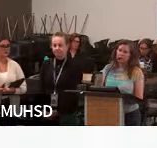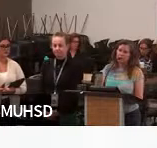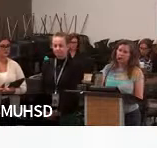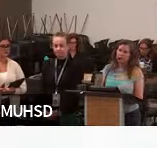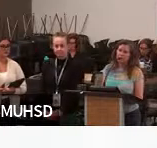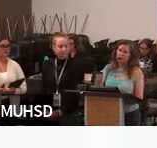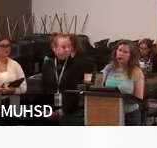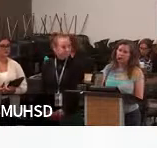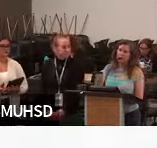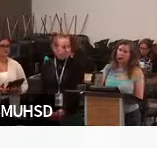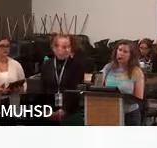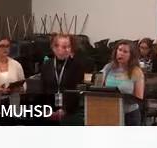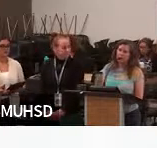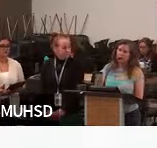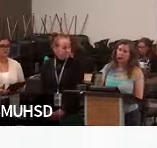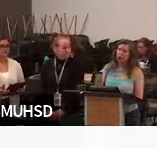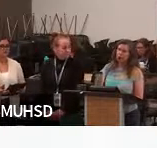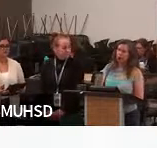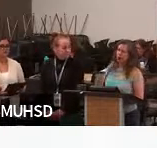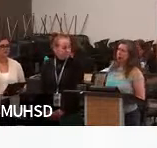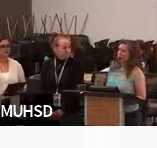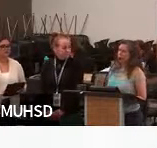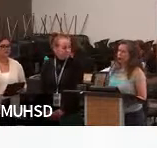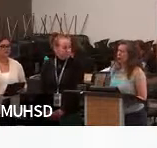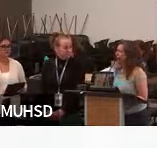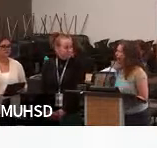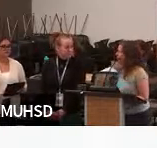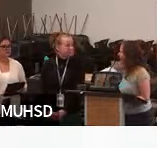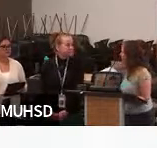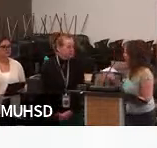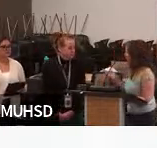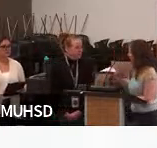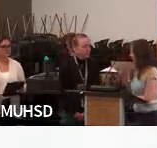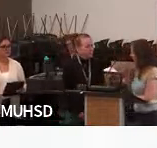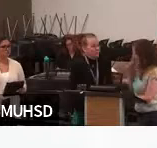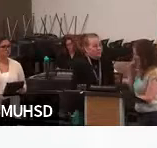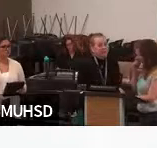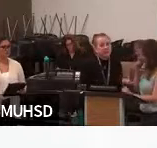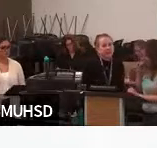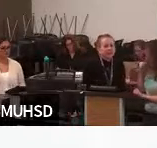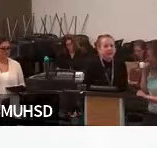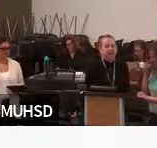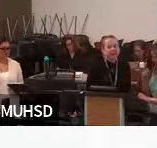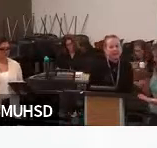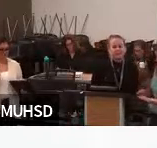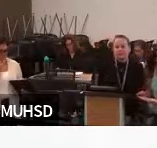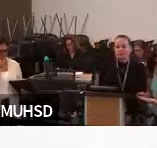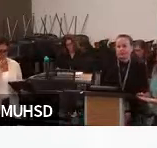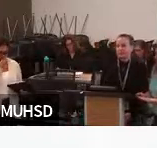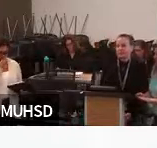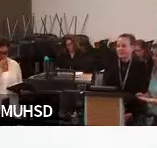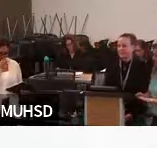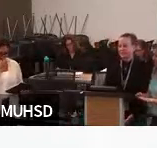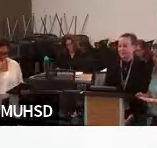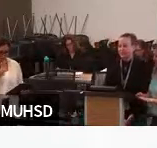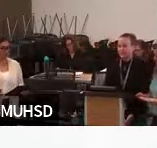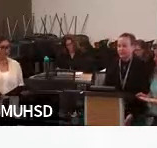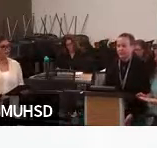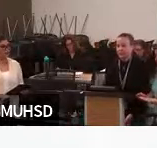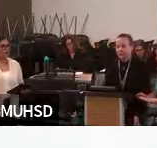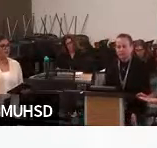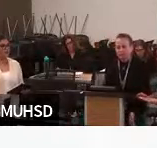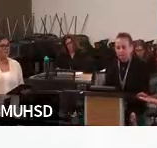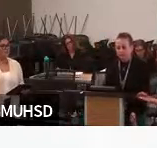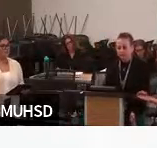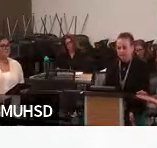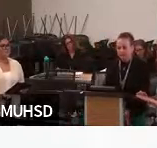as well. So those are a few of the things that we started. What else? I think the other highlights that I was going to say is that we are